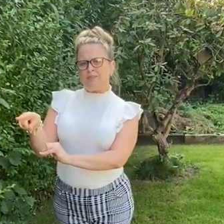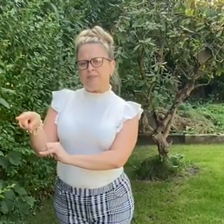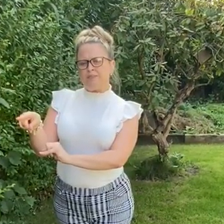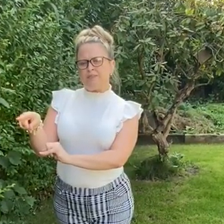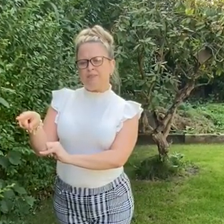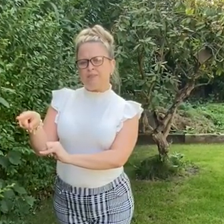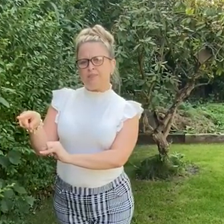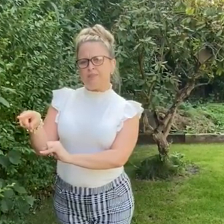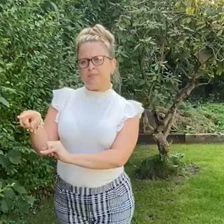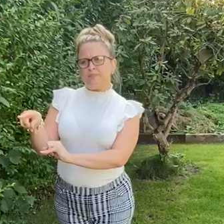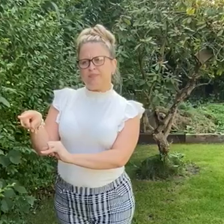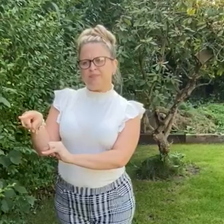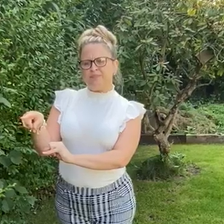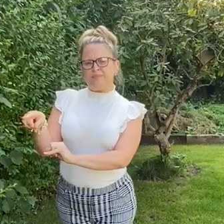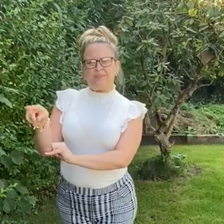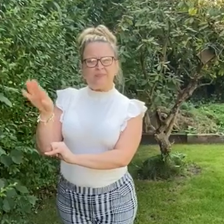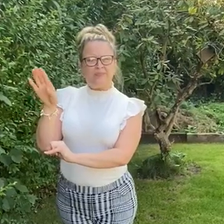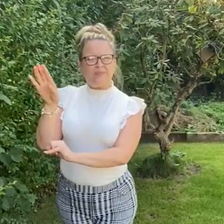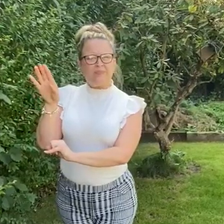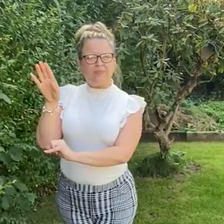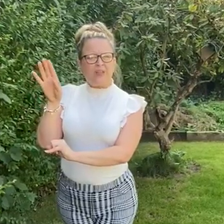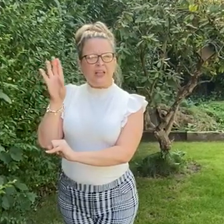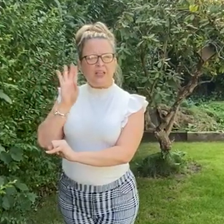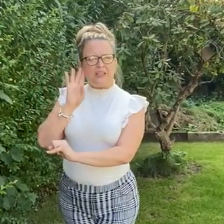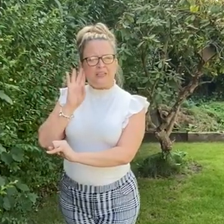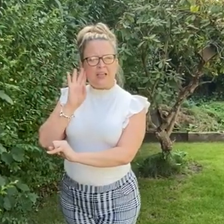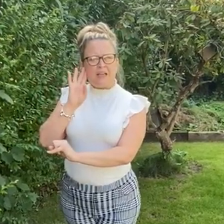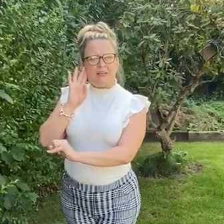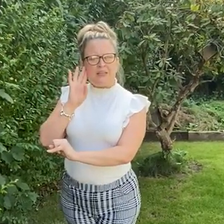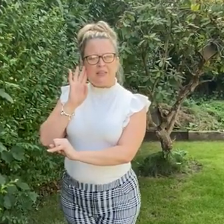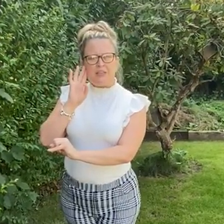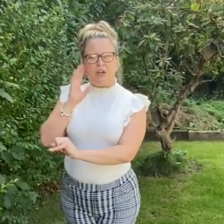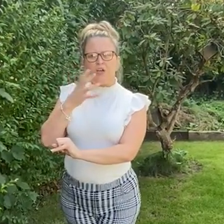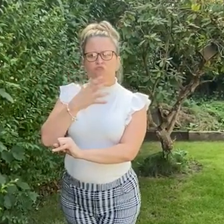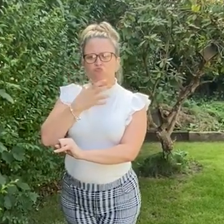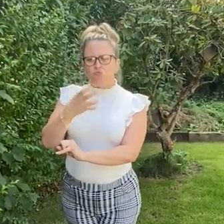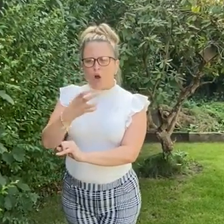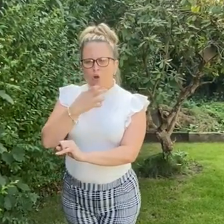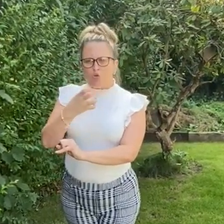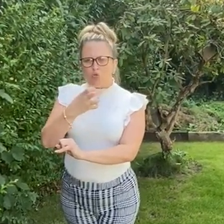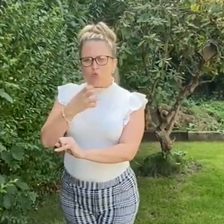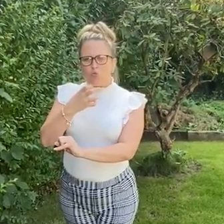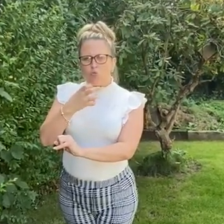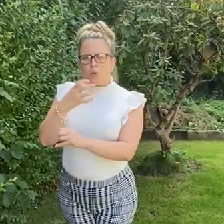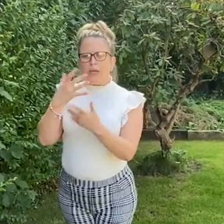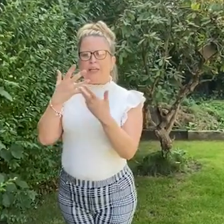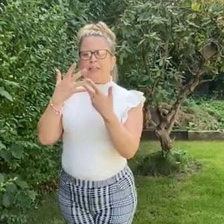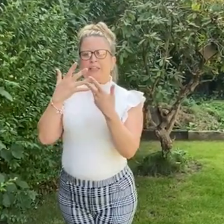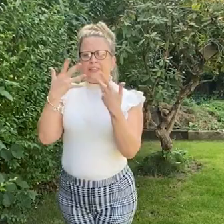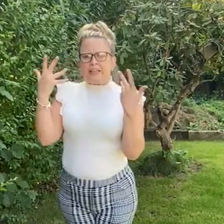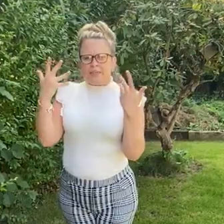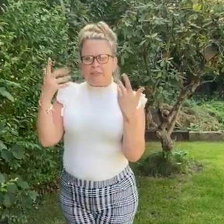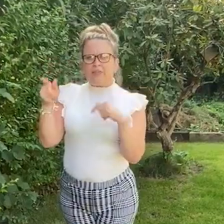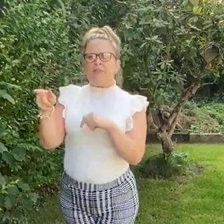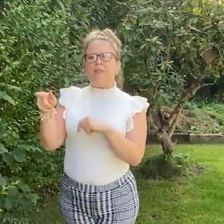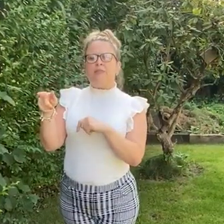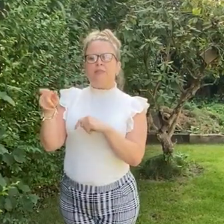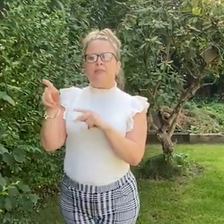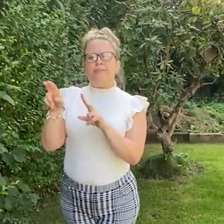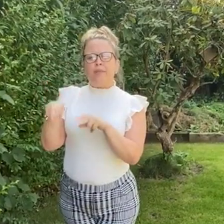a yowl and a growl and a croak and a shriek. It dripped and